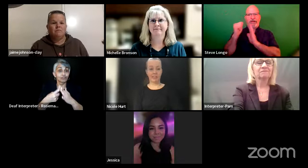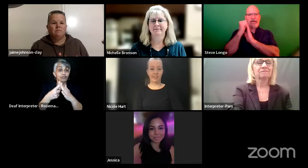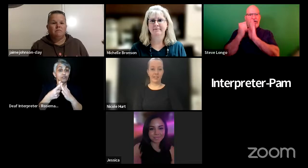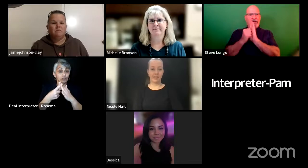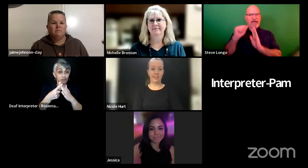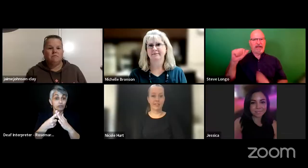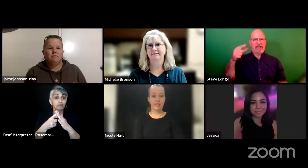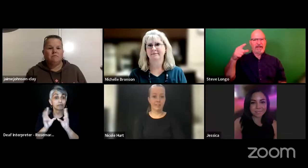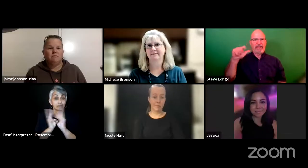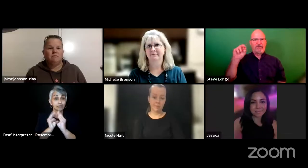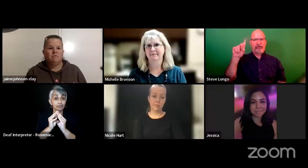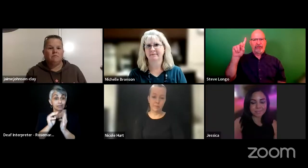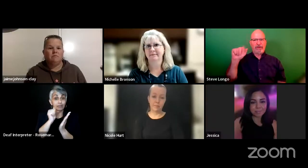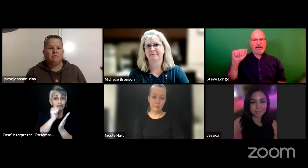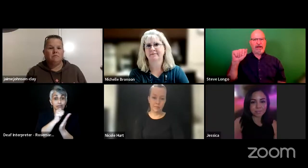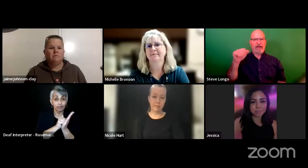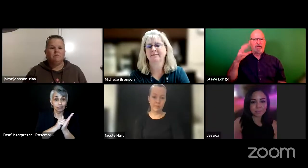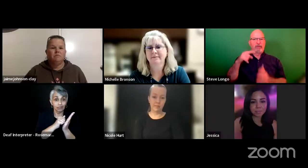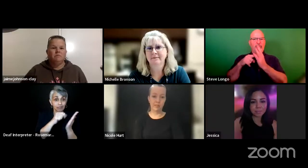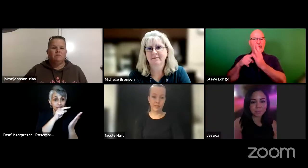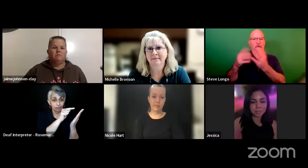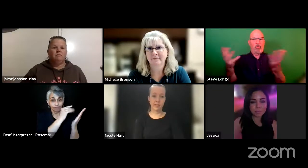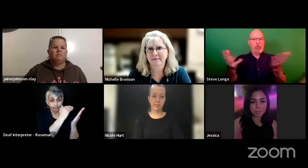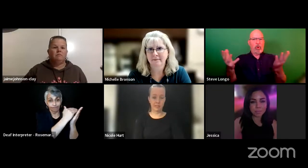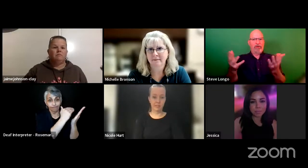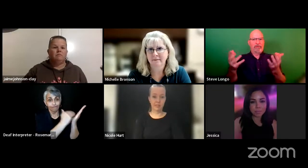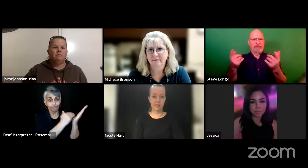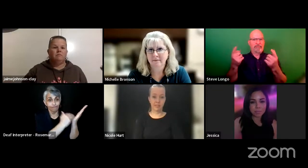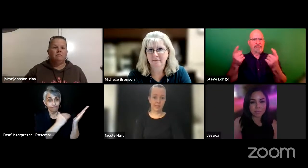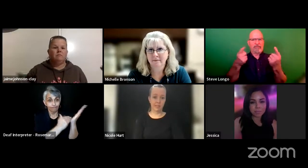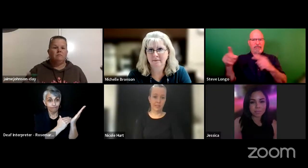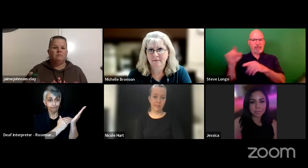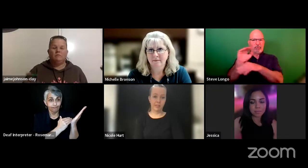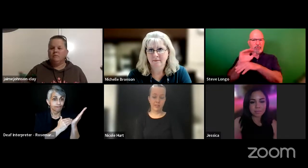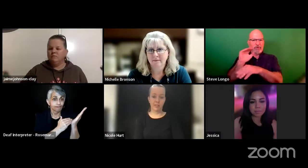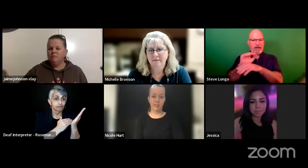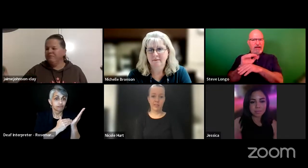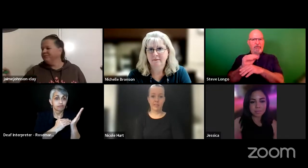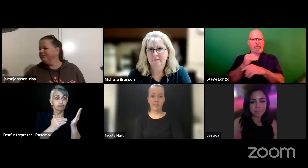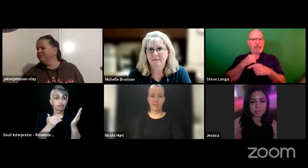All right, we will start with our agenda,